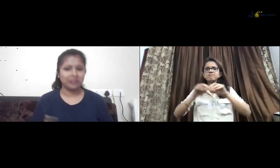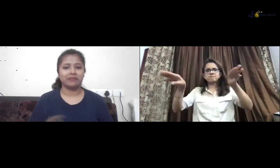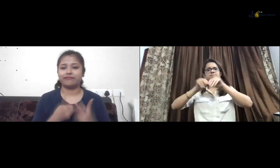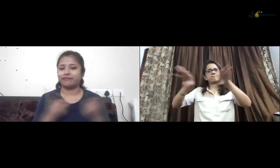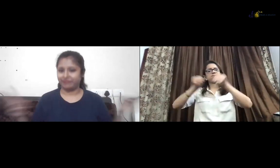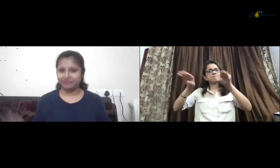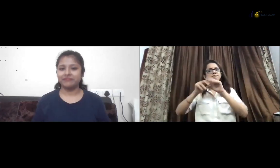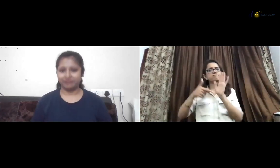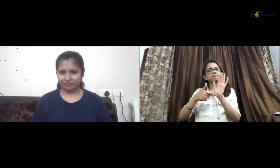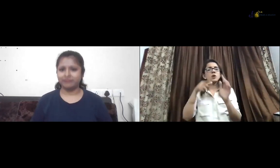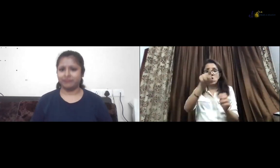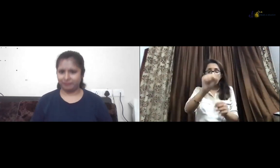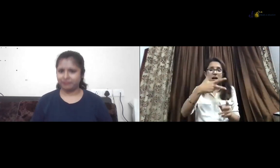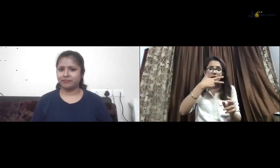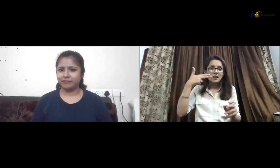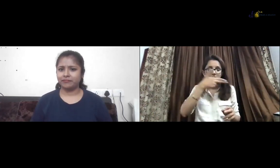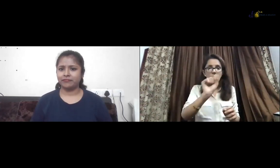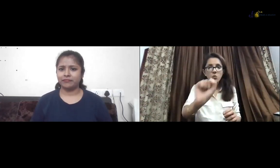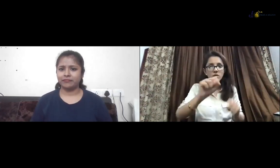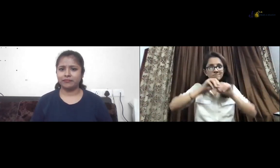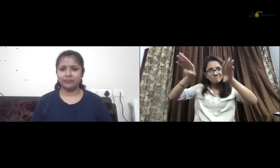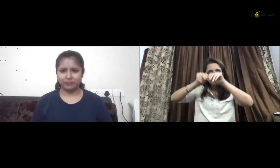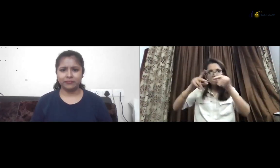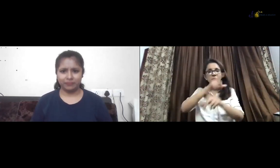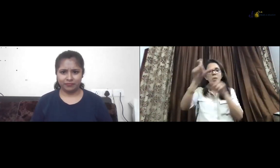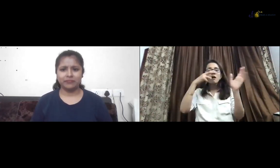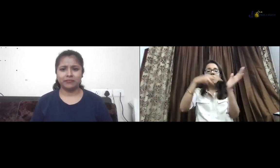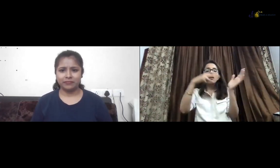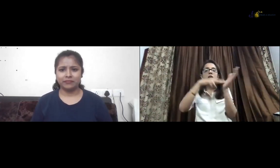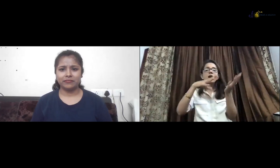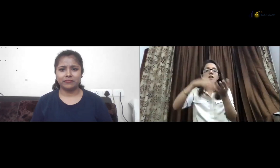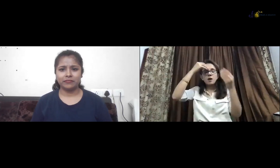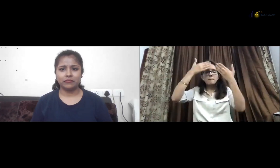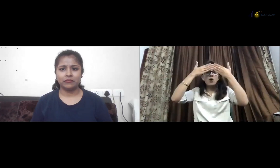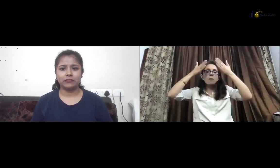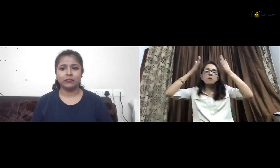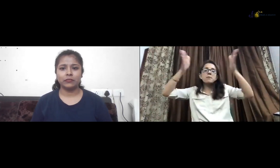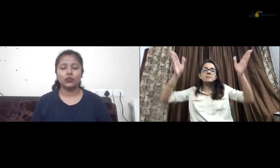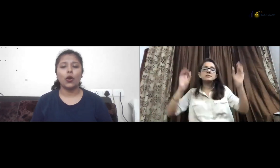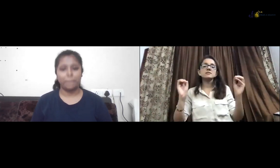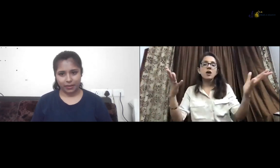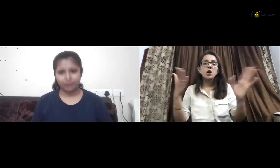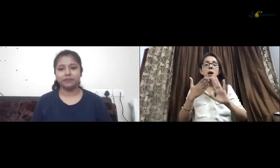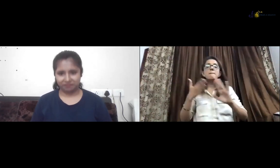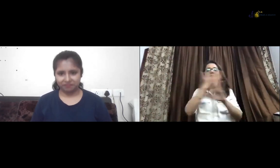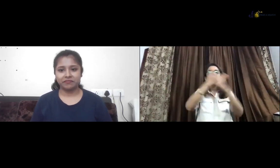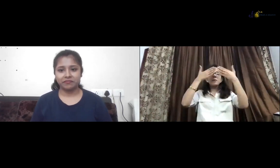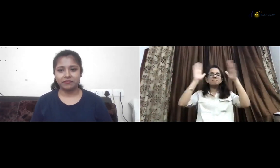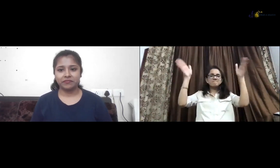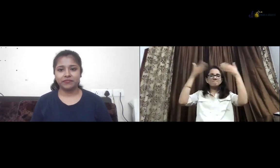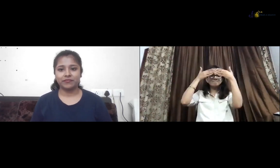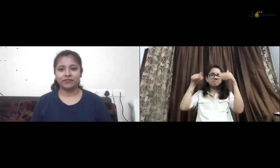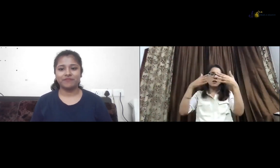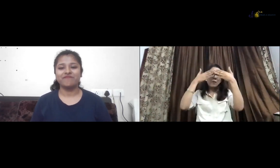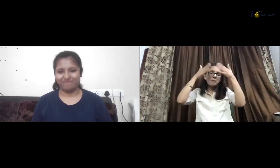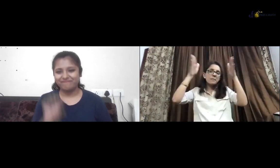associations, NAD Women's Association, they're also working. So are also spreading across the videos. That's